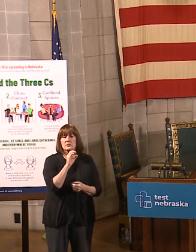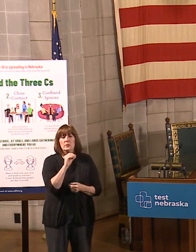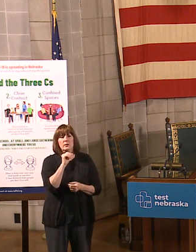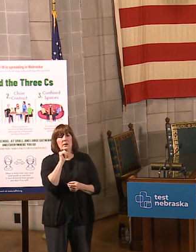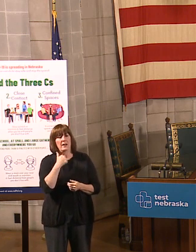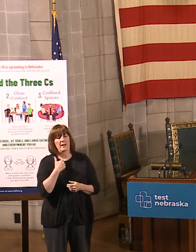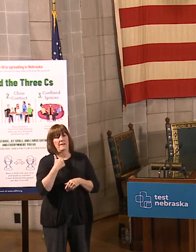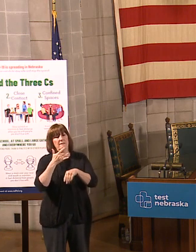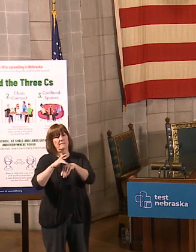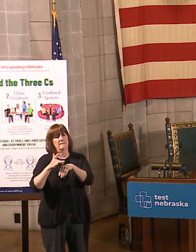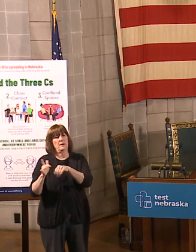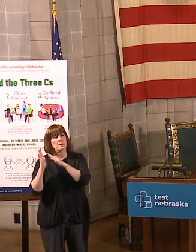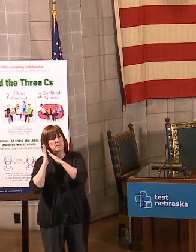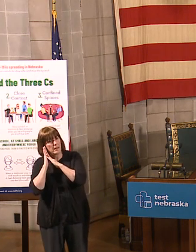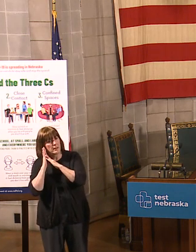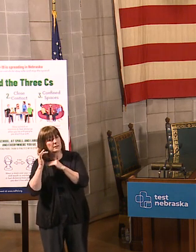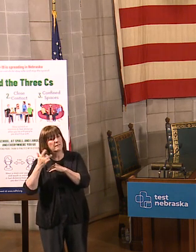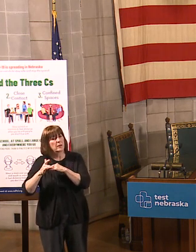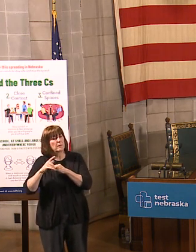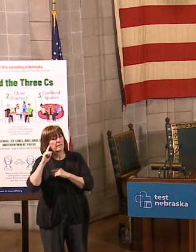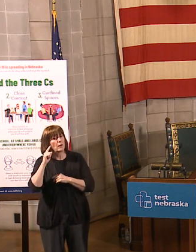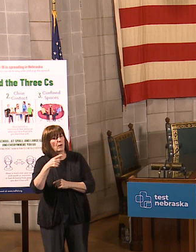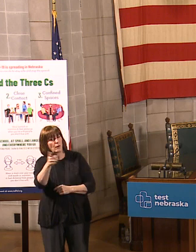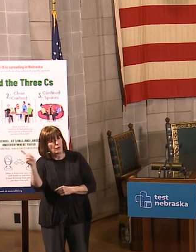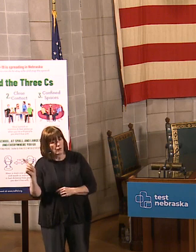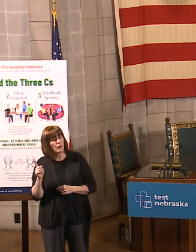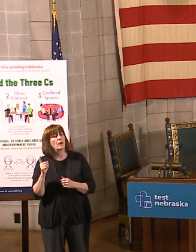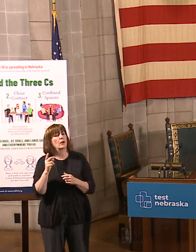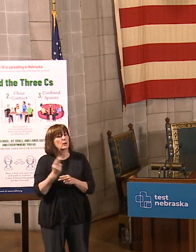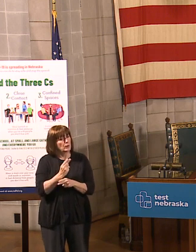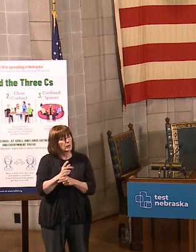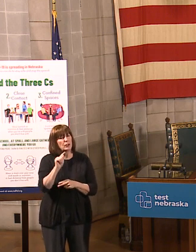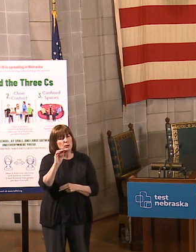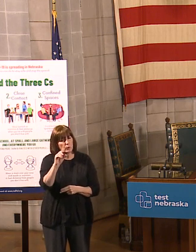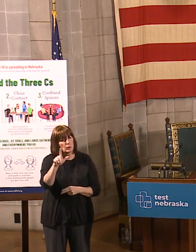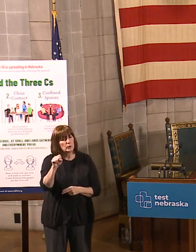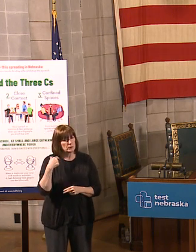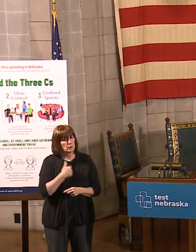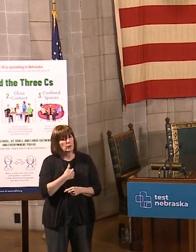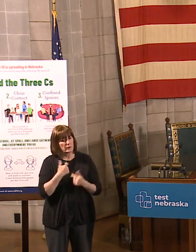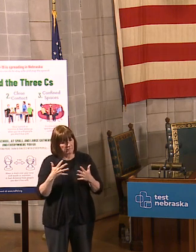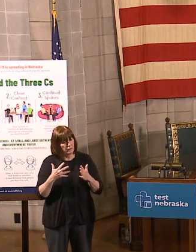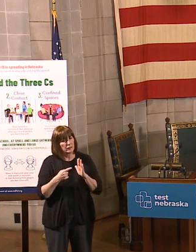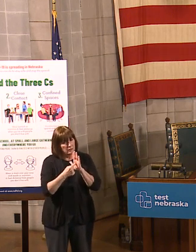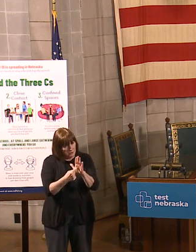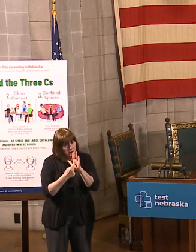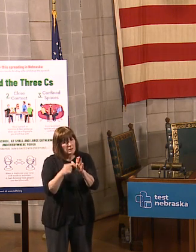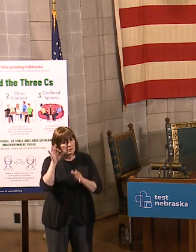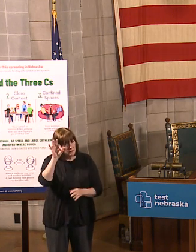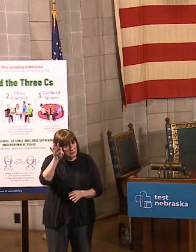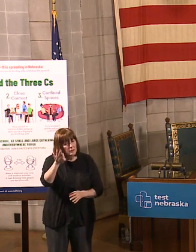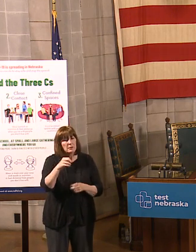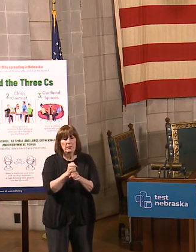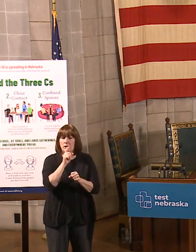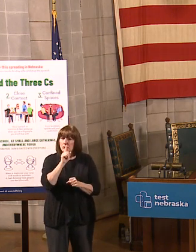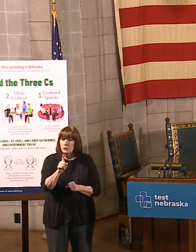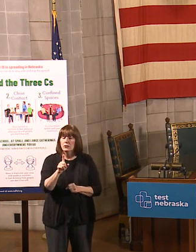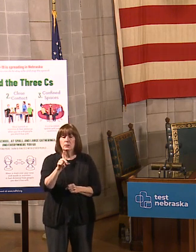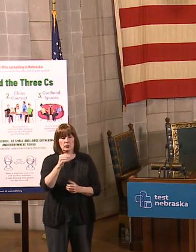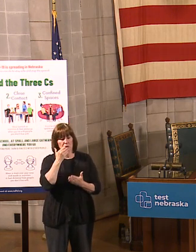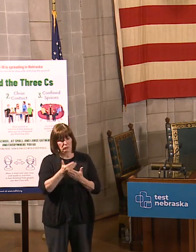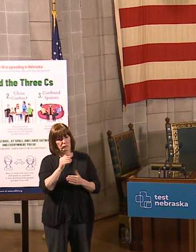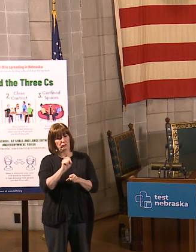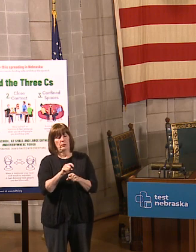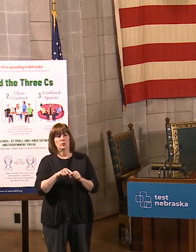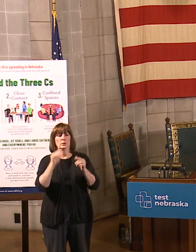hospitalizations, slowing down the cases by using the tools that we have, following our rules, and making sure that we're doing a good job of slowing